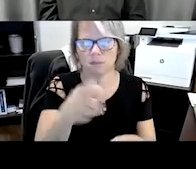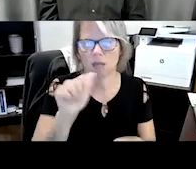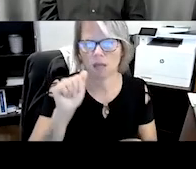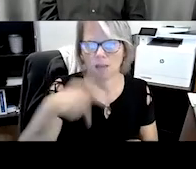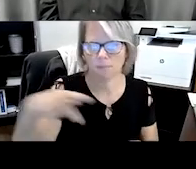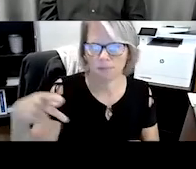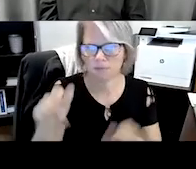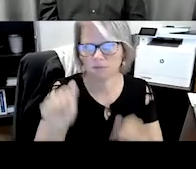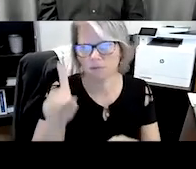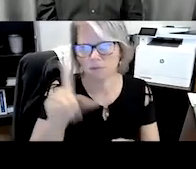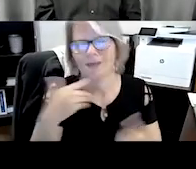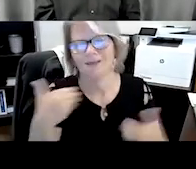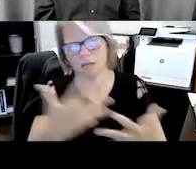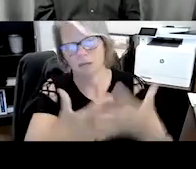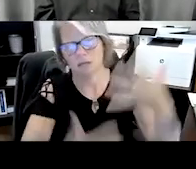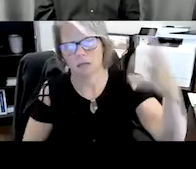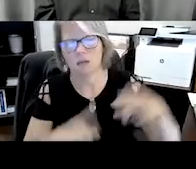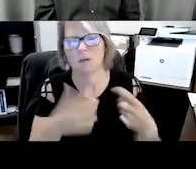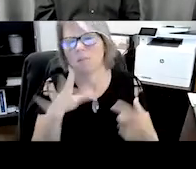And here are a few examples of apps.